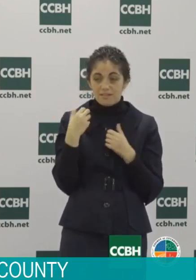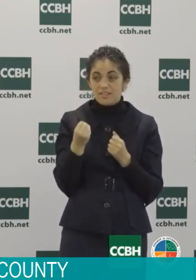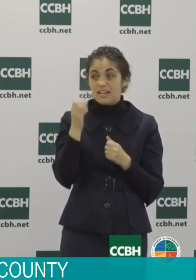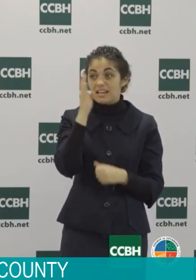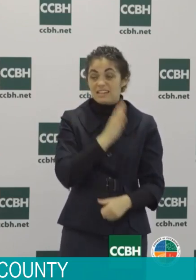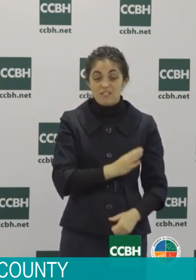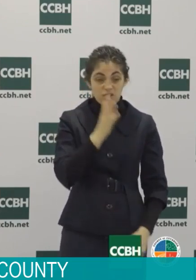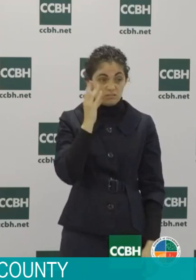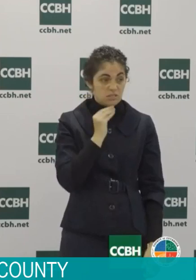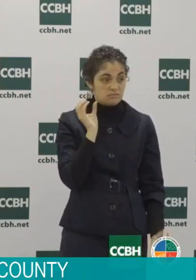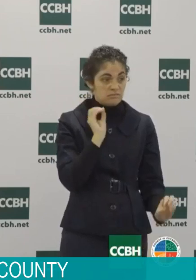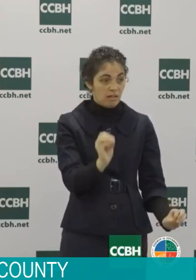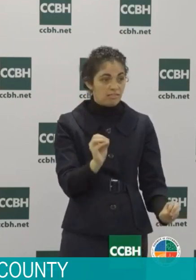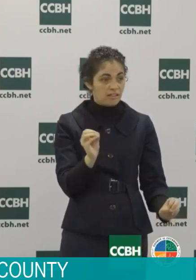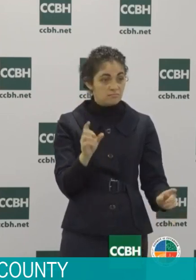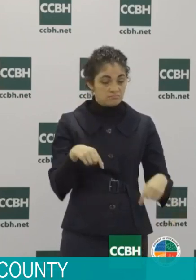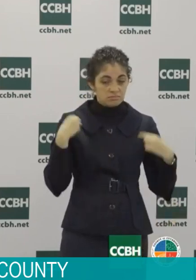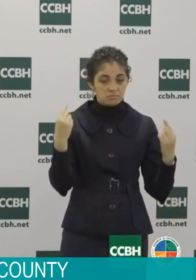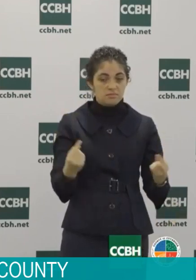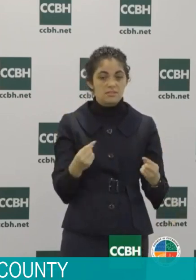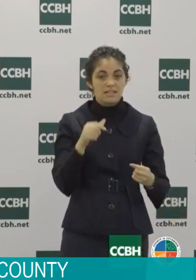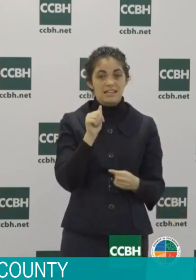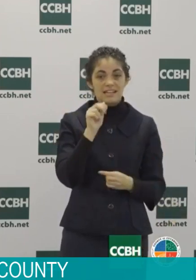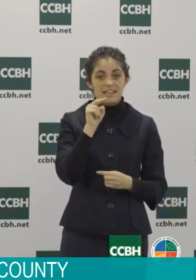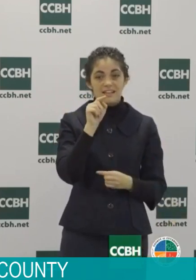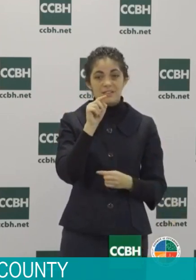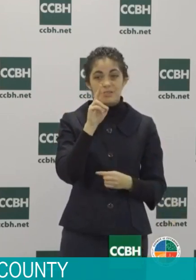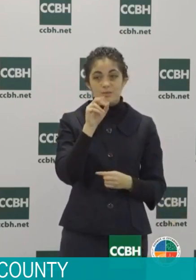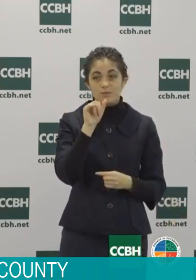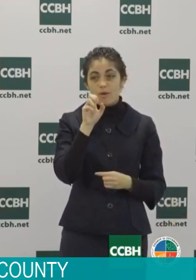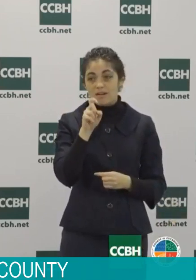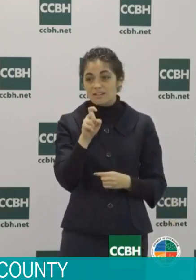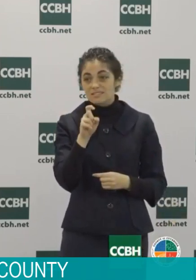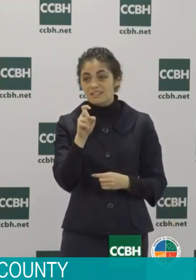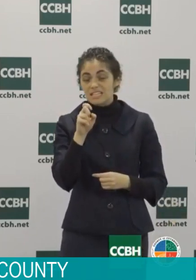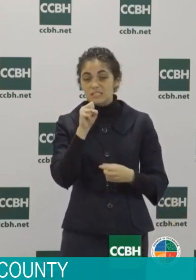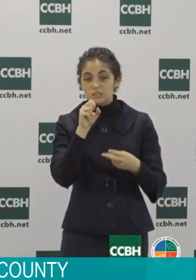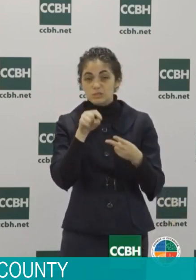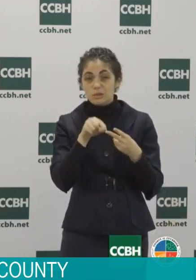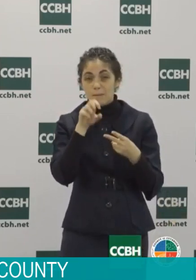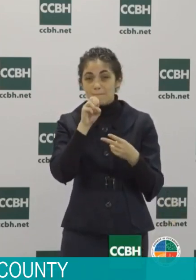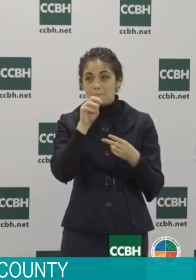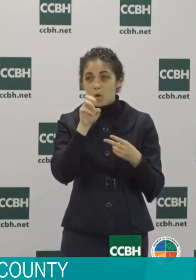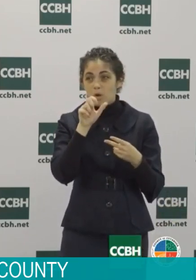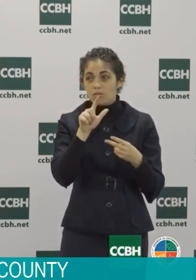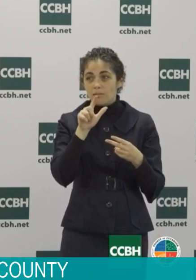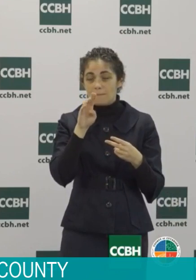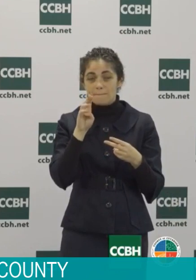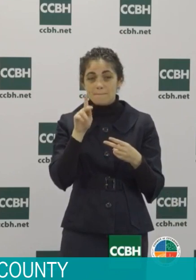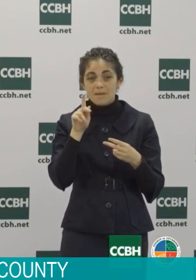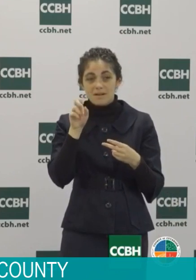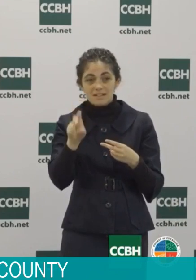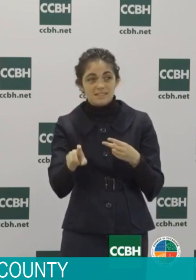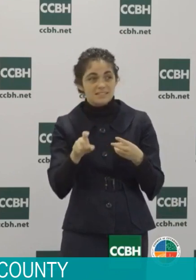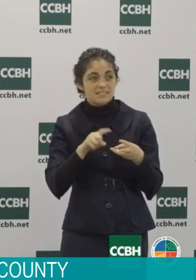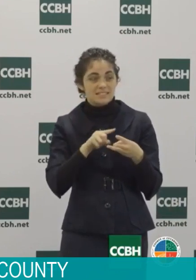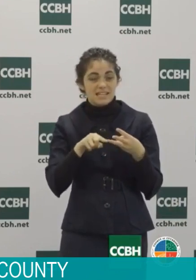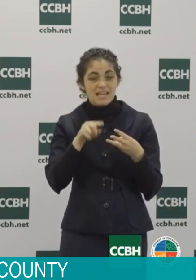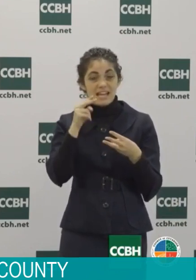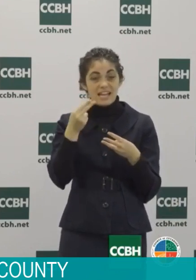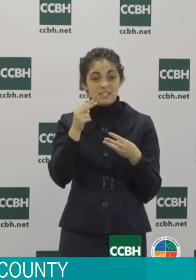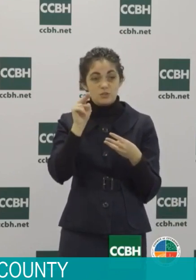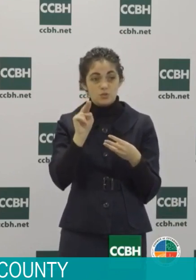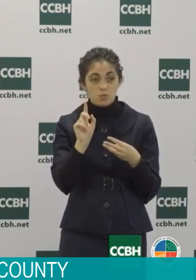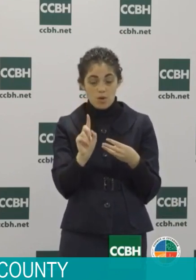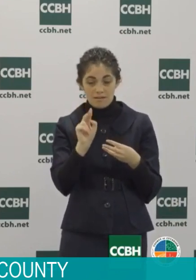never seen anything like this. Having lived through anthrax and smallpox after 9/11 in our response, H1N1 in